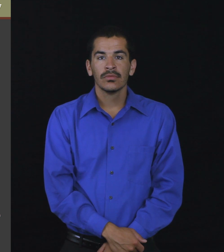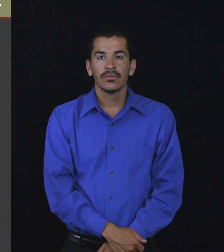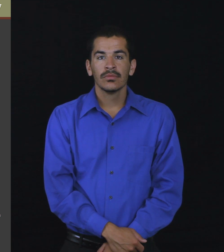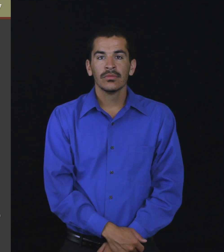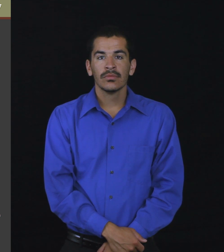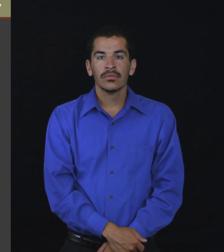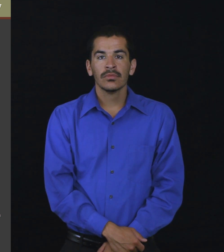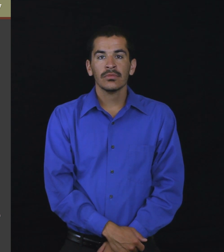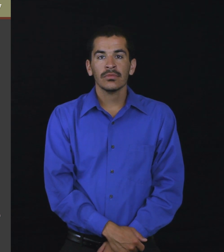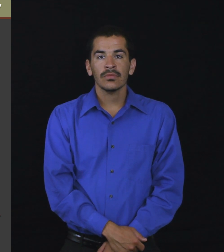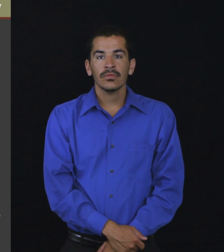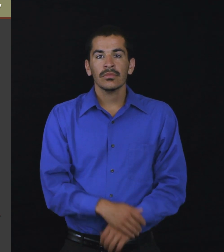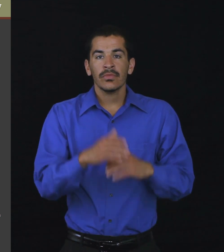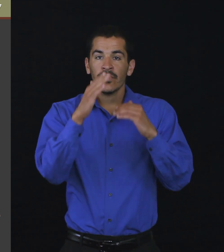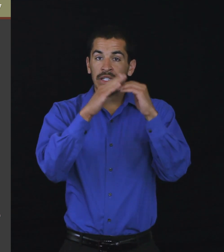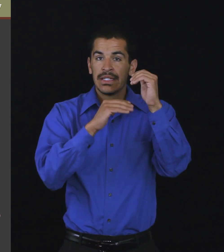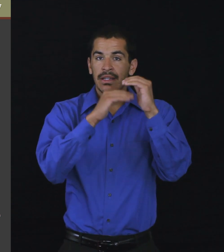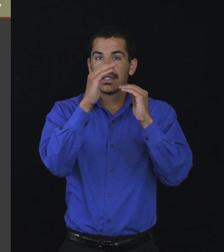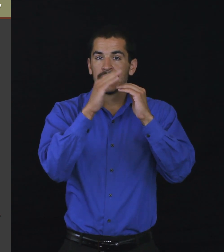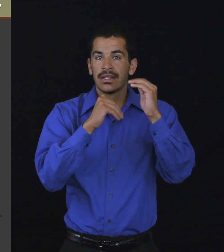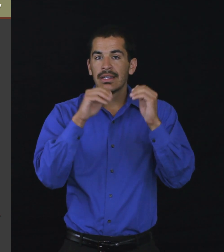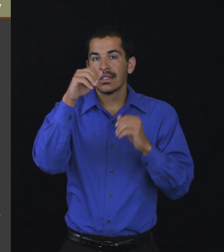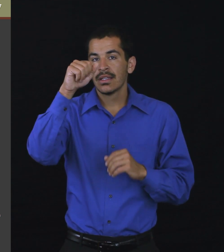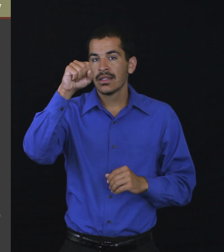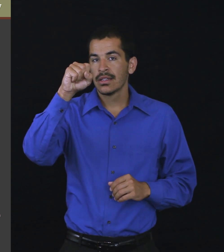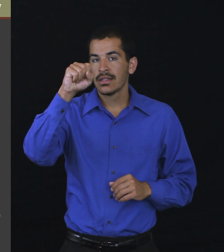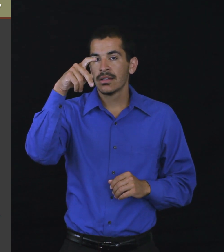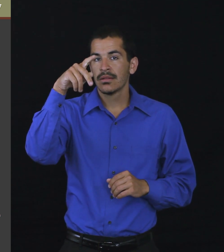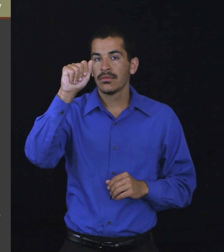Facility space needs.